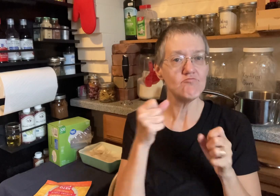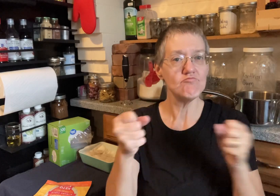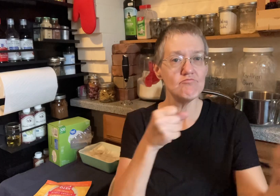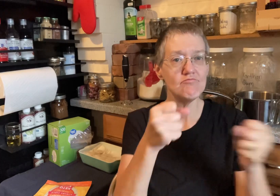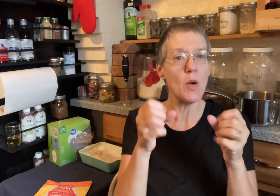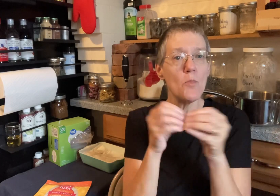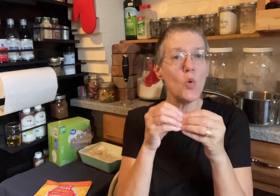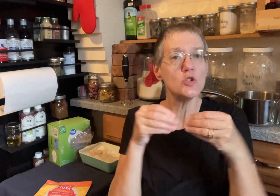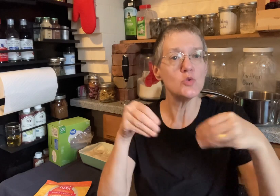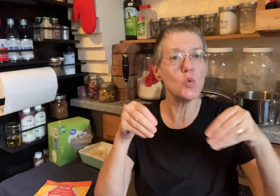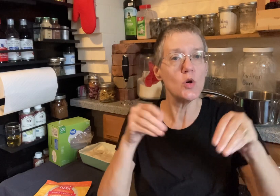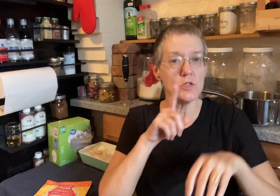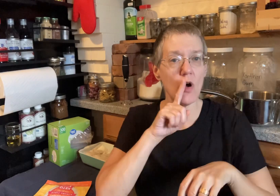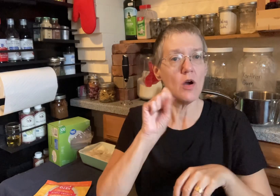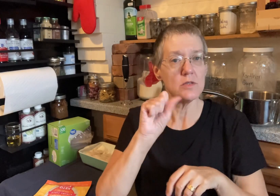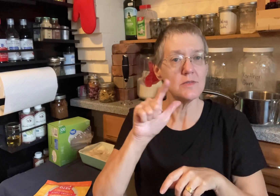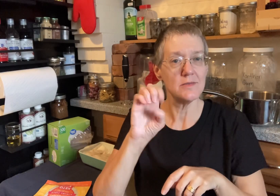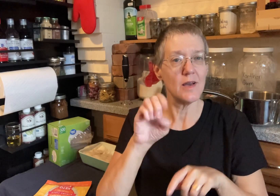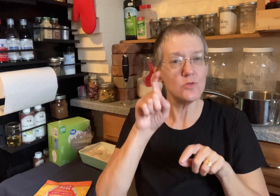because they're getting them put into more stores.